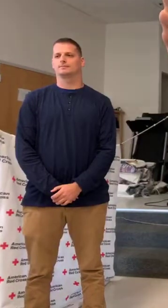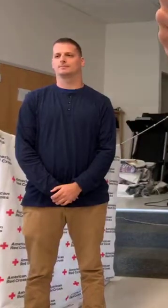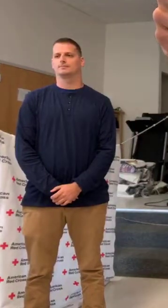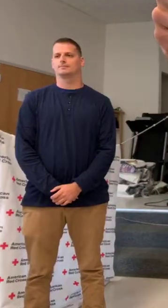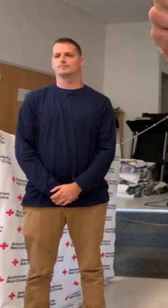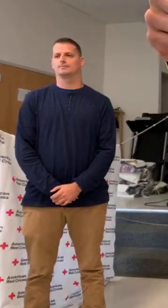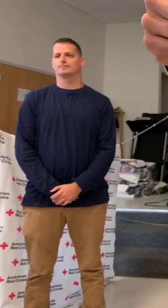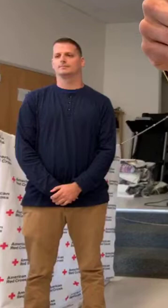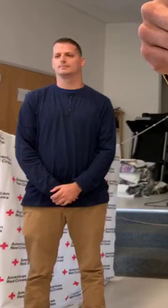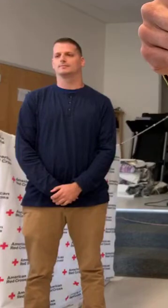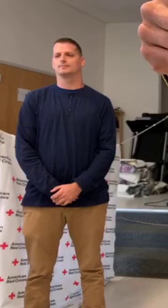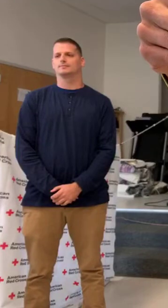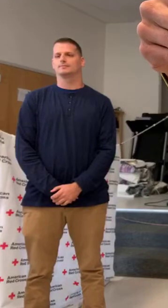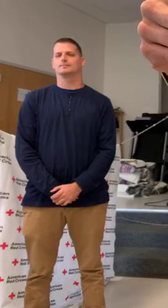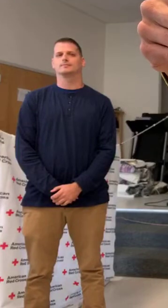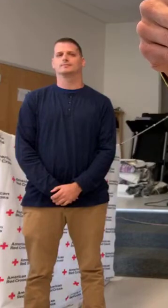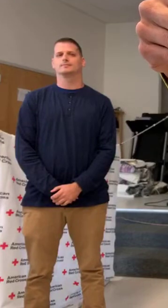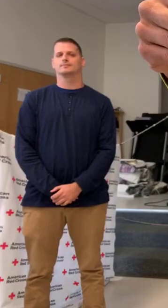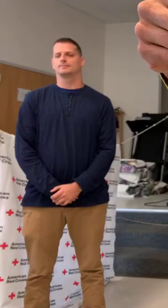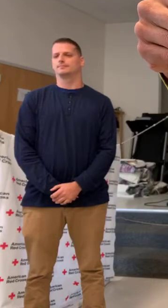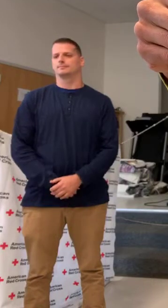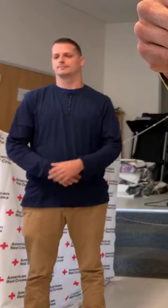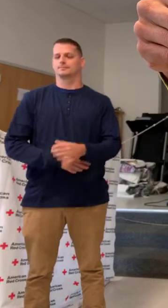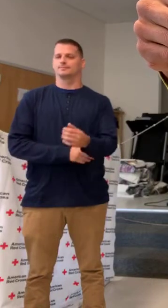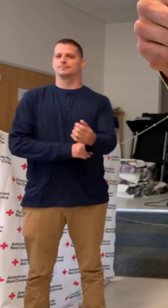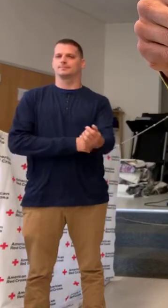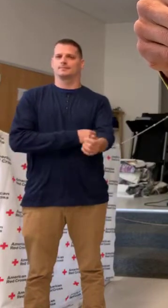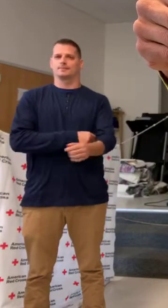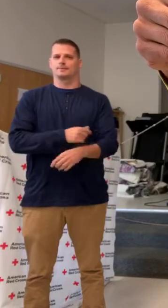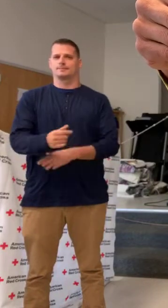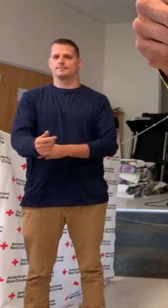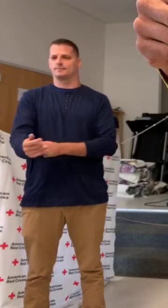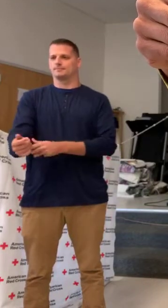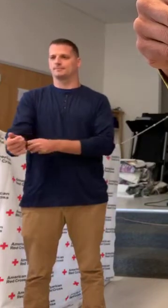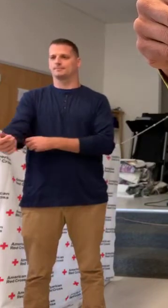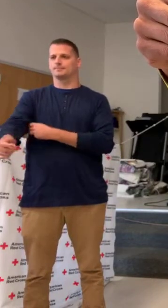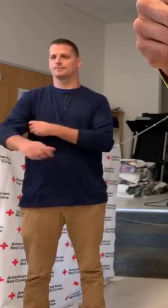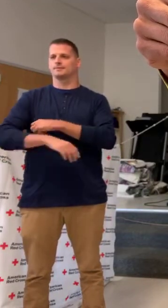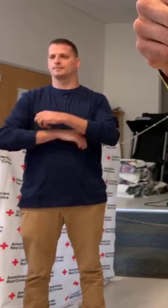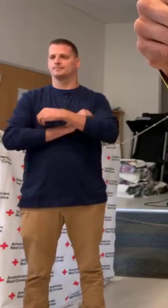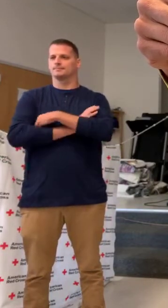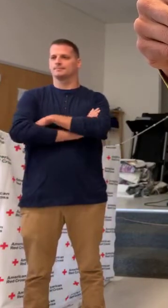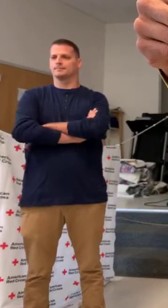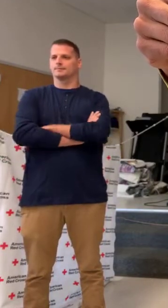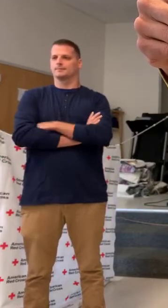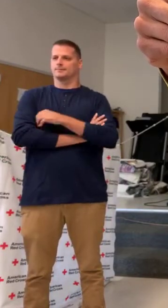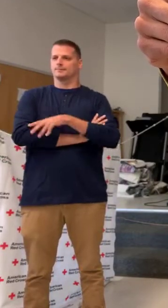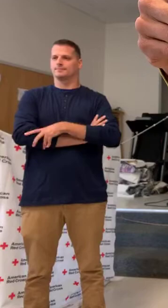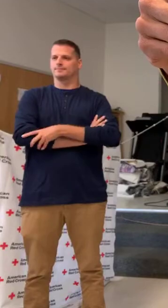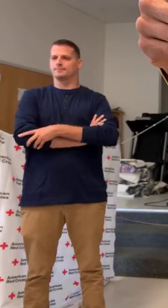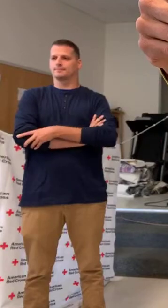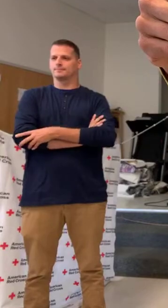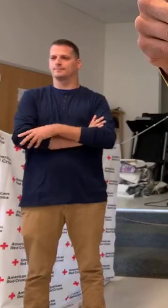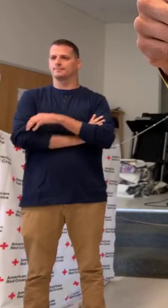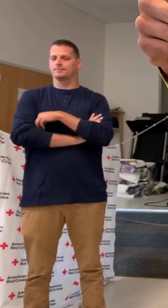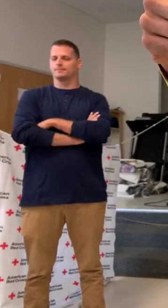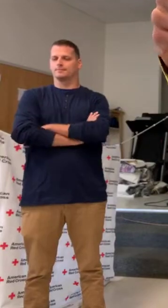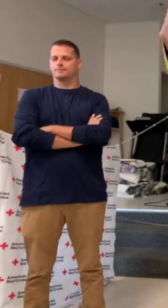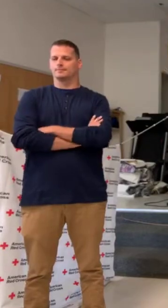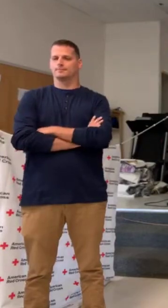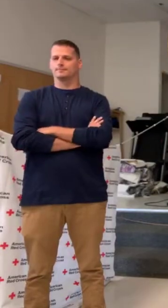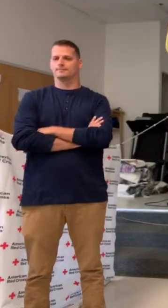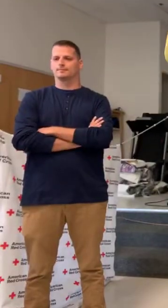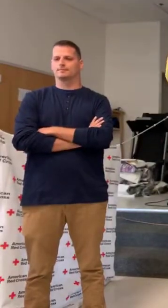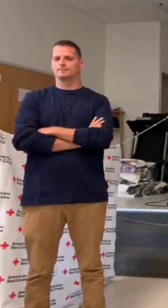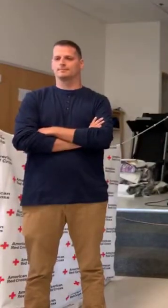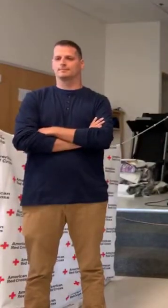out. Today we have this Assuming the Hazards of Returning to the Active Fire Area handout. It's going to be given out at the